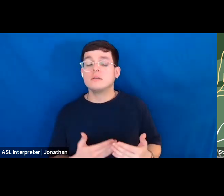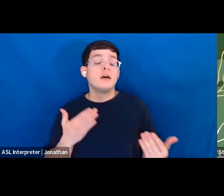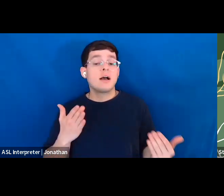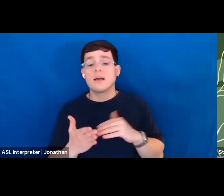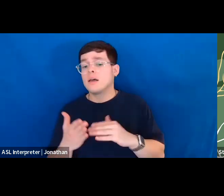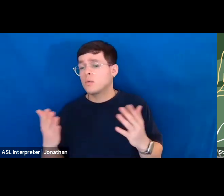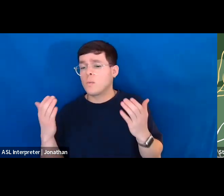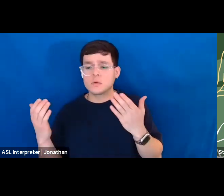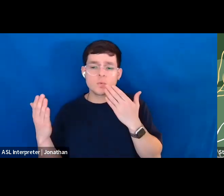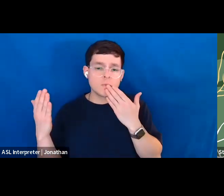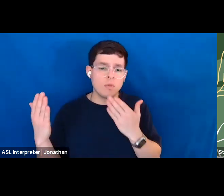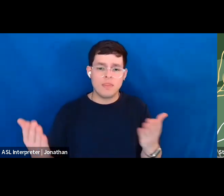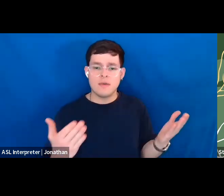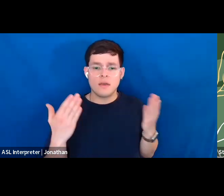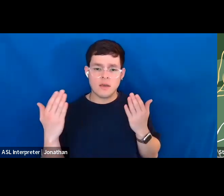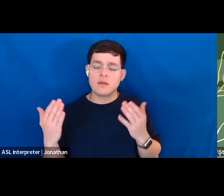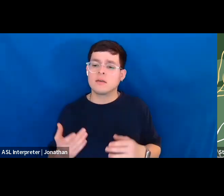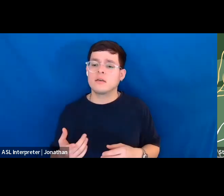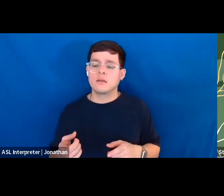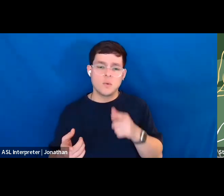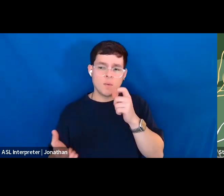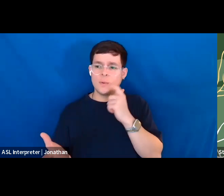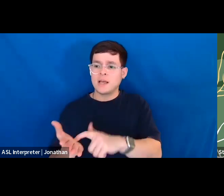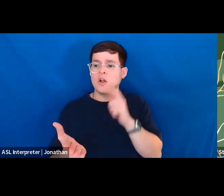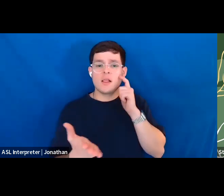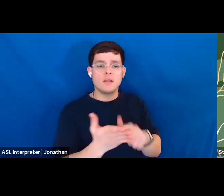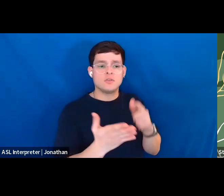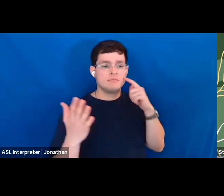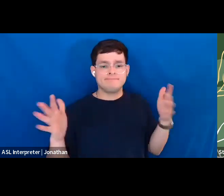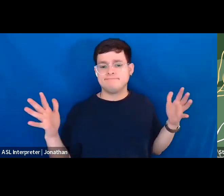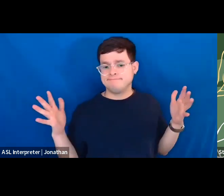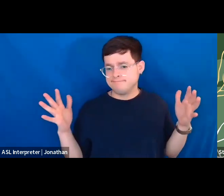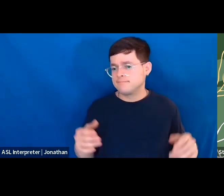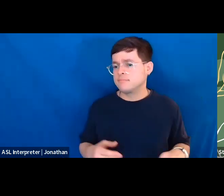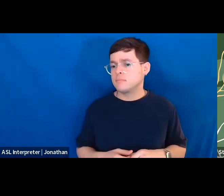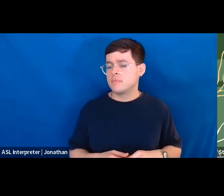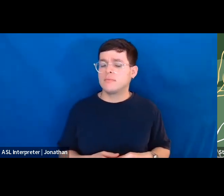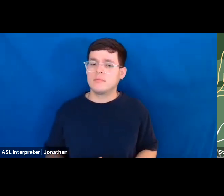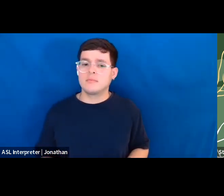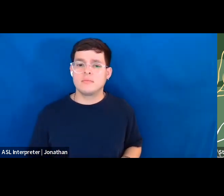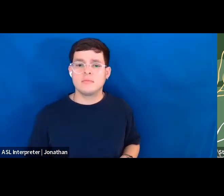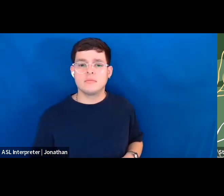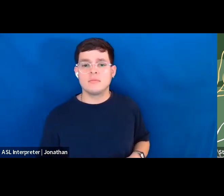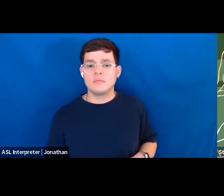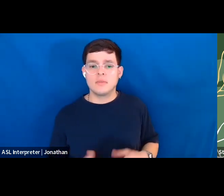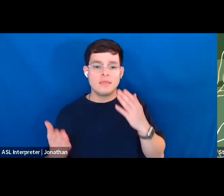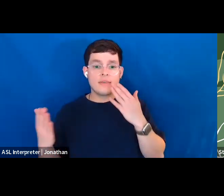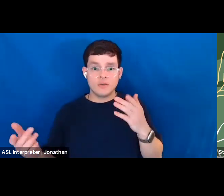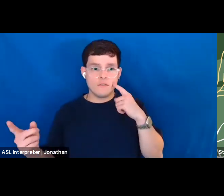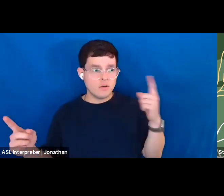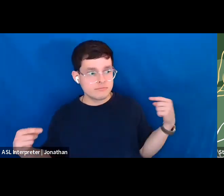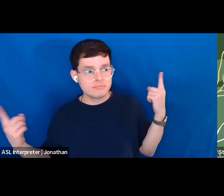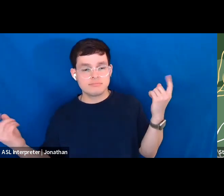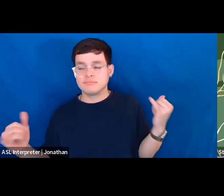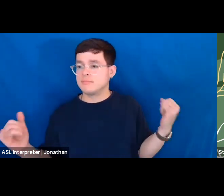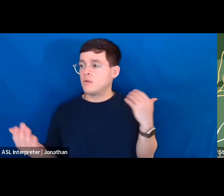thank everyone that we've acknowledged in the beginning for getting to this point.